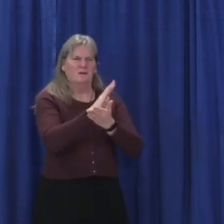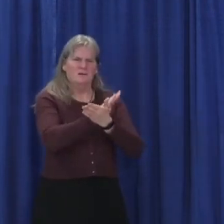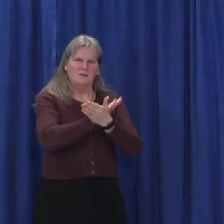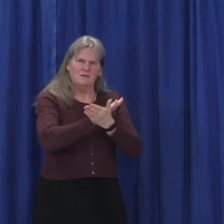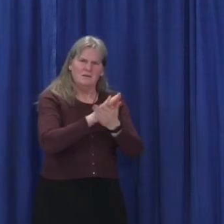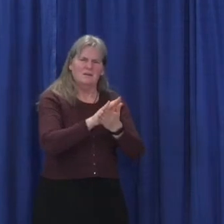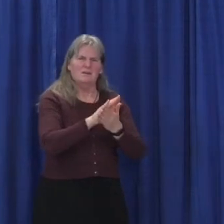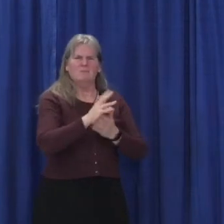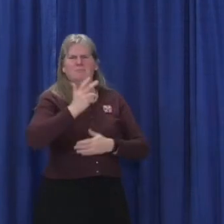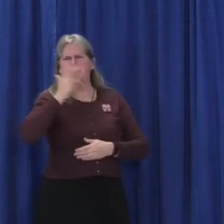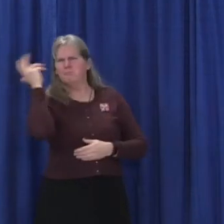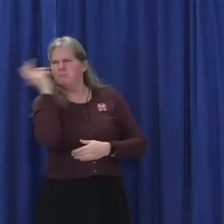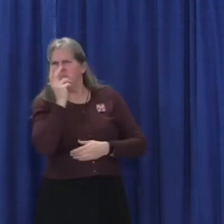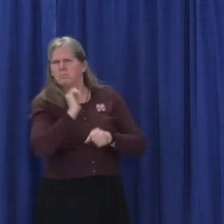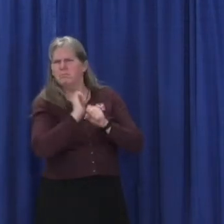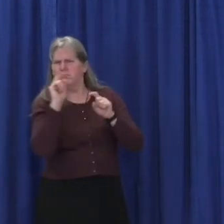job.